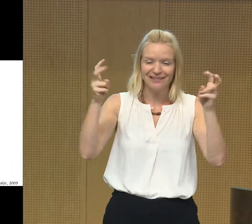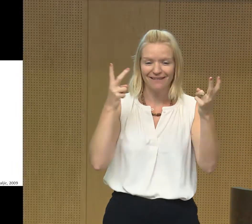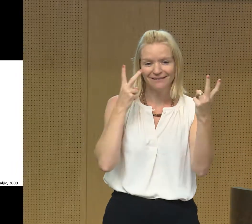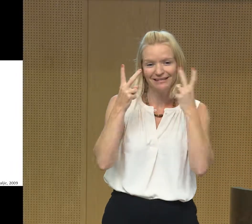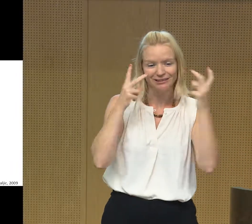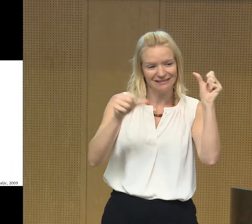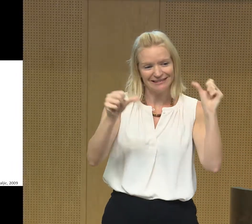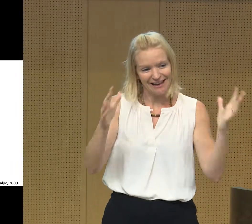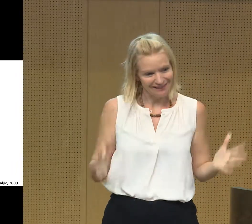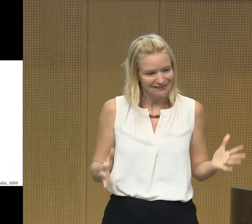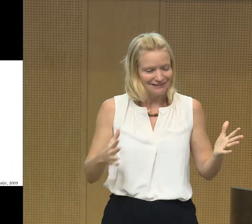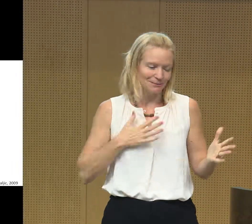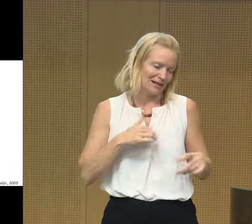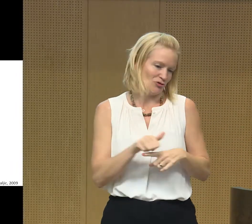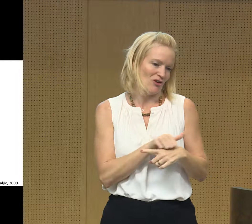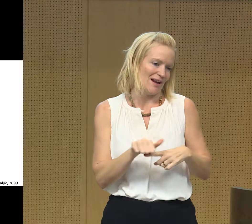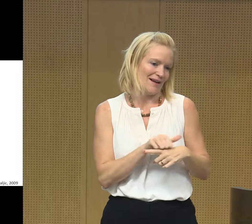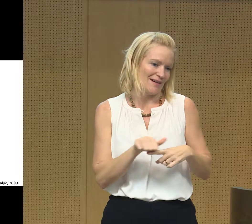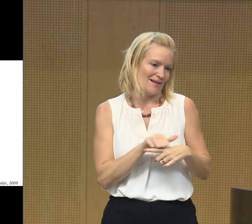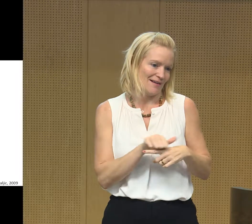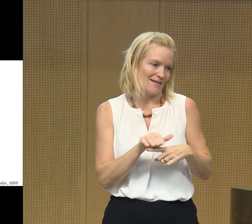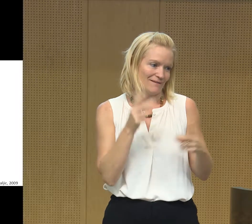Okay, I'm actually a visual scientist by training.